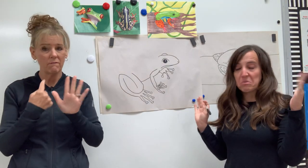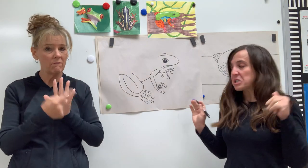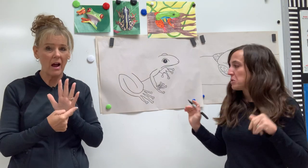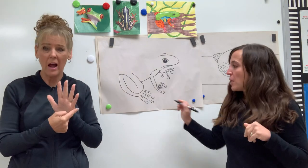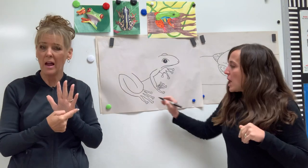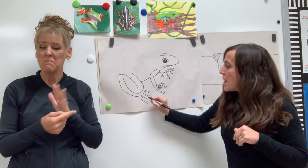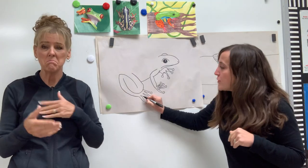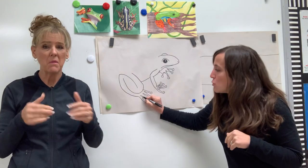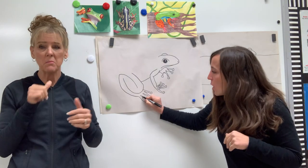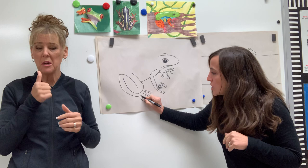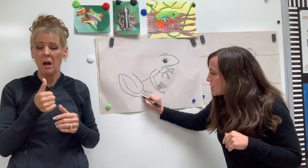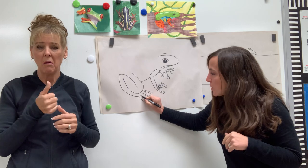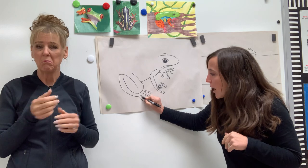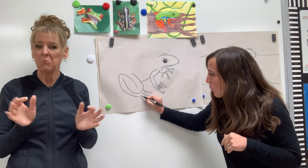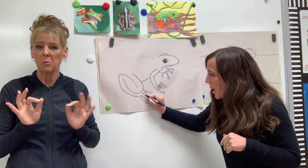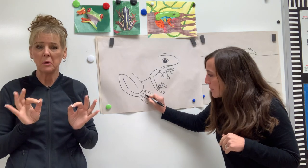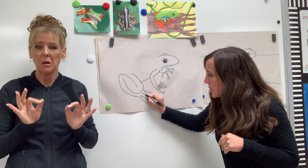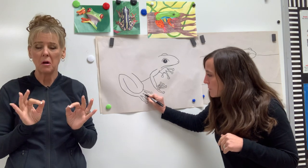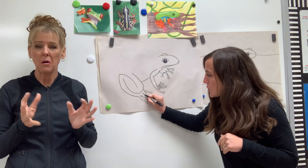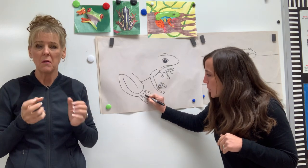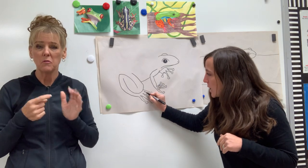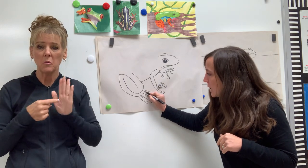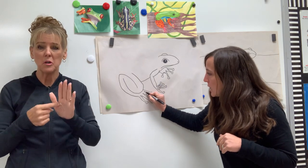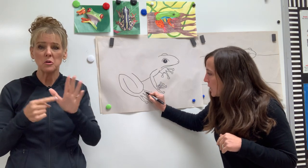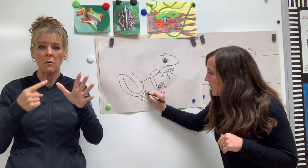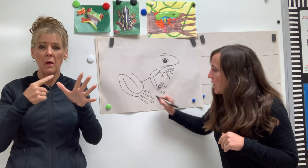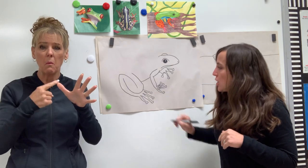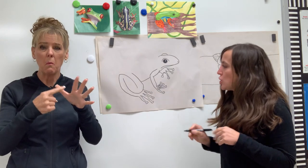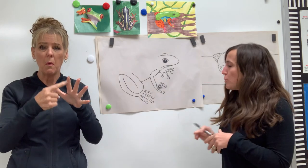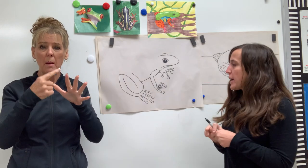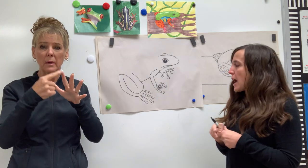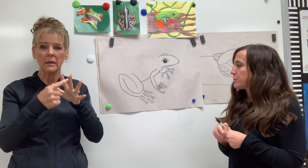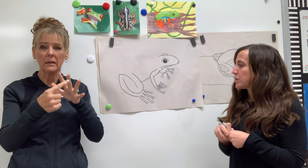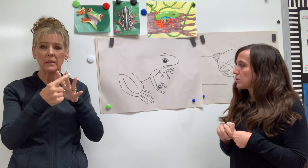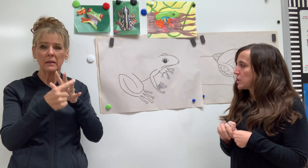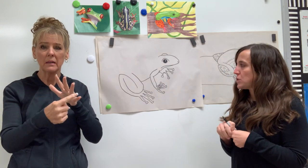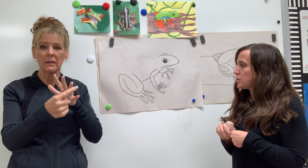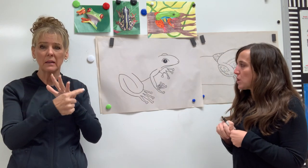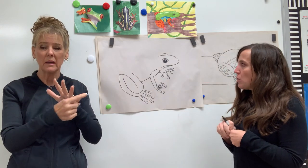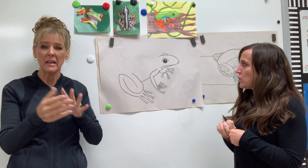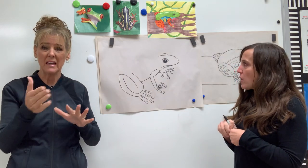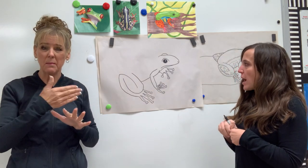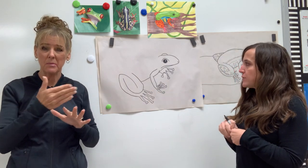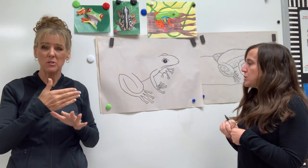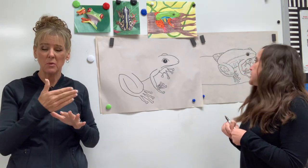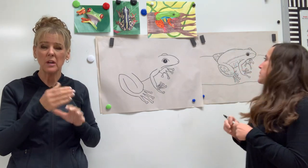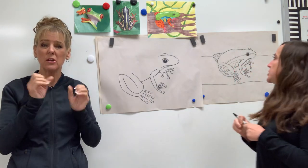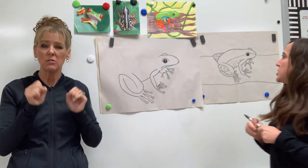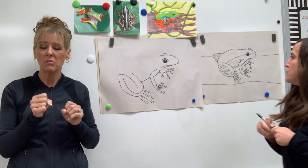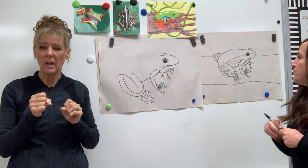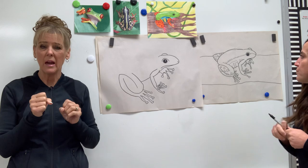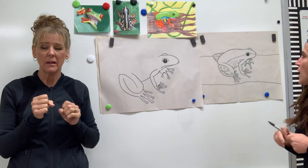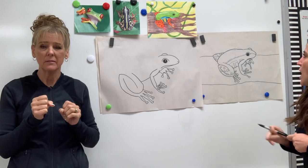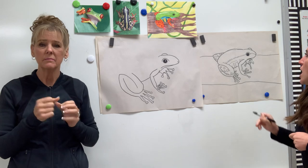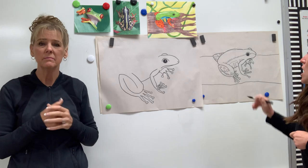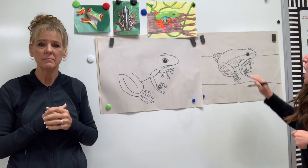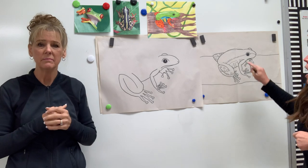not, no big deal. If you wanna show that webbing in between, you may absolutely do so. You don't have to, it's up to